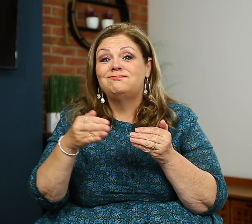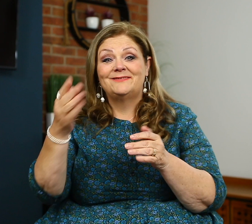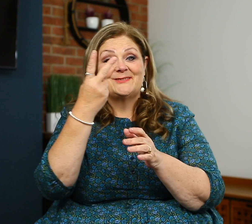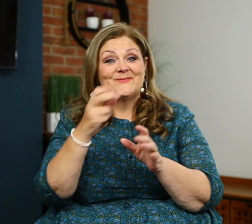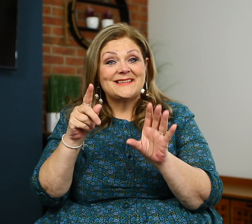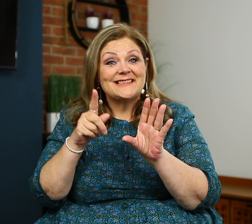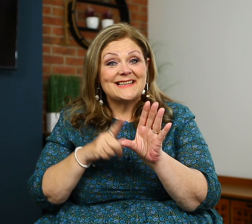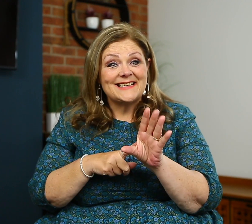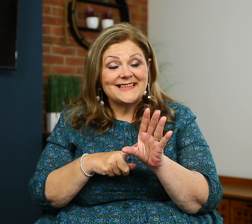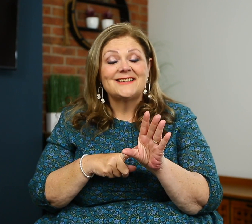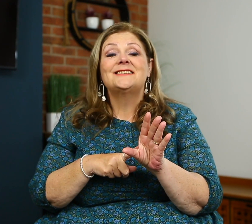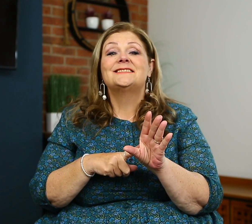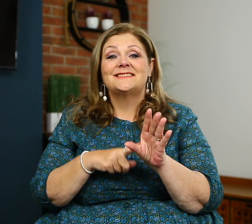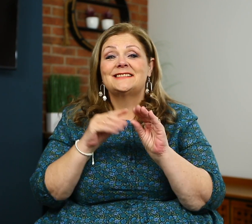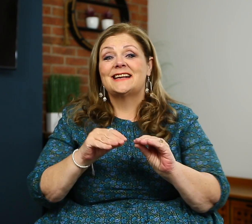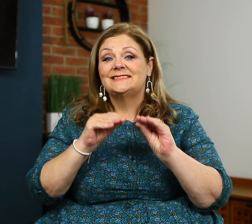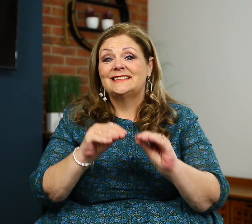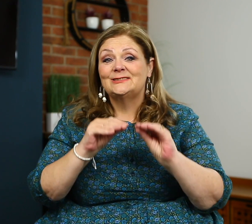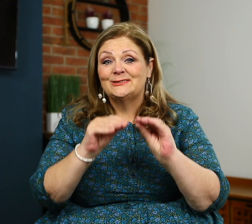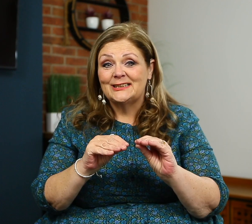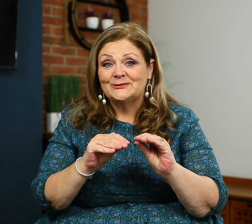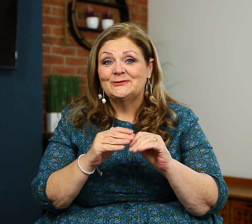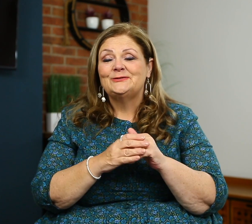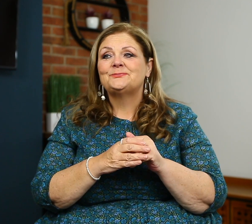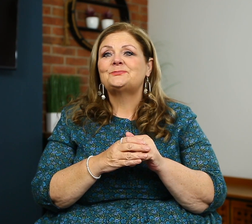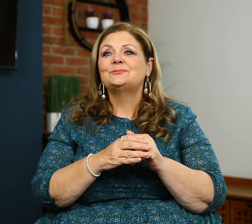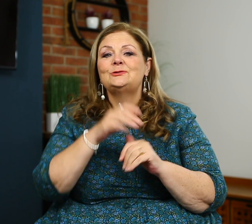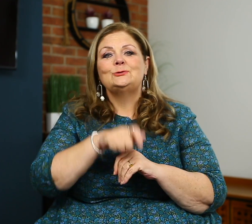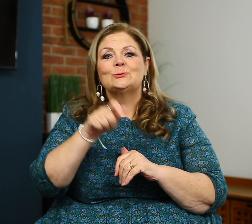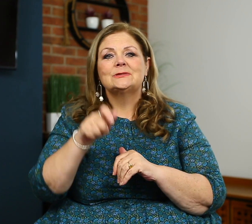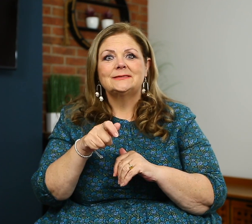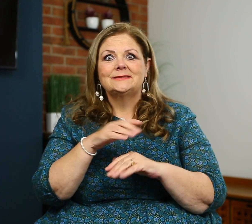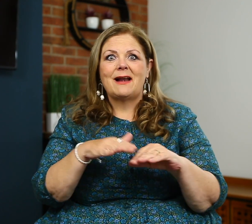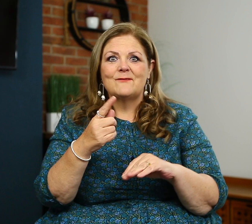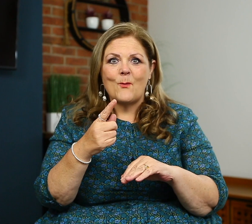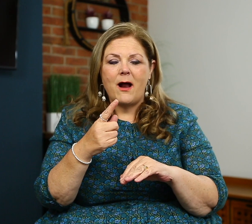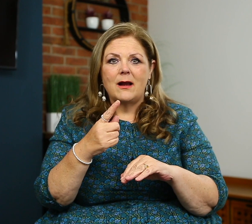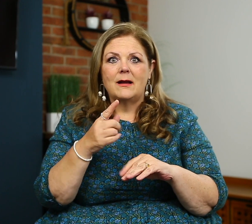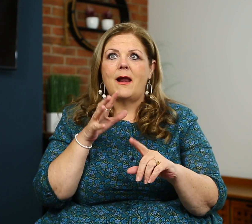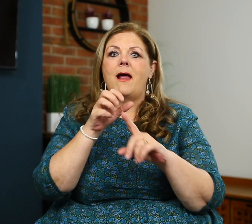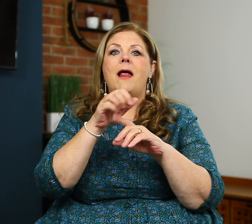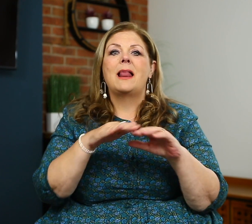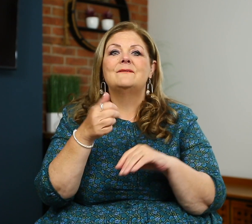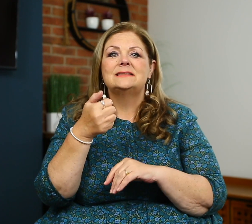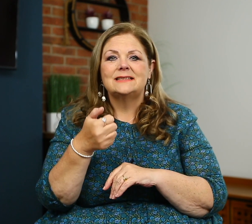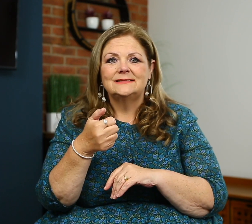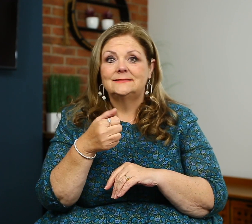spent over 22 years teaching students level 1 right the way up to level 6